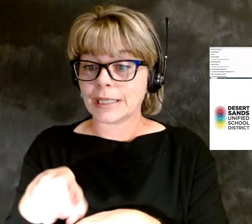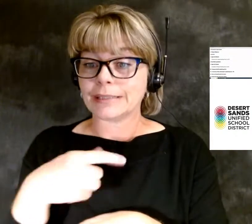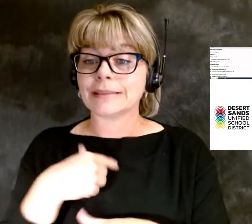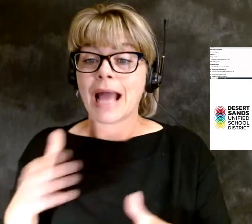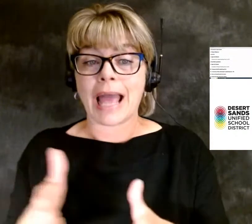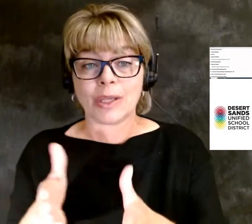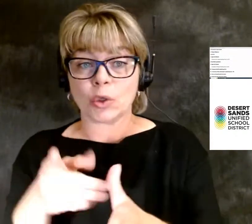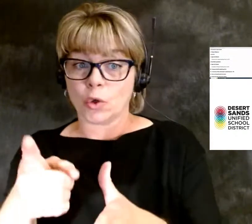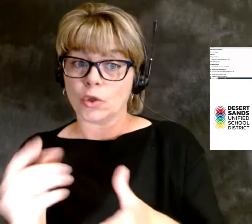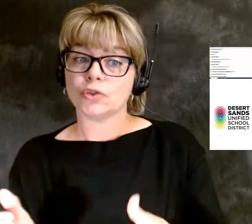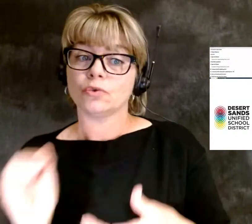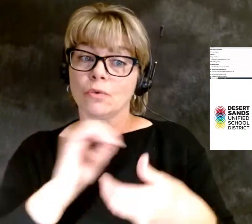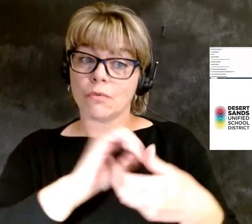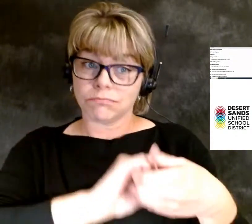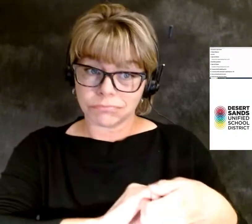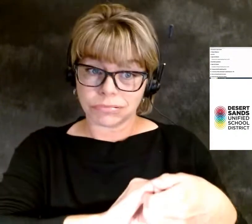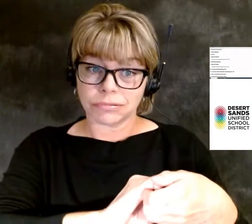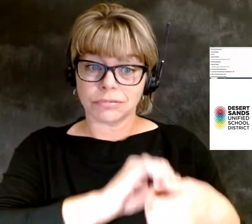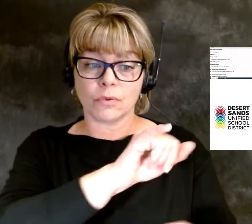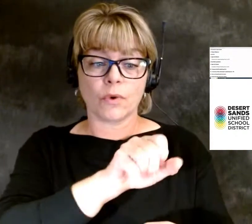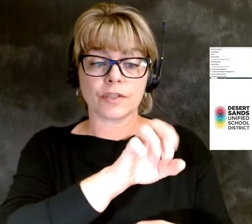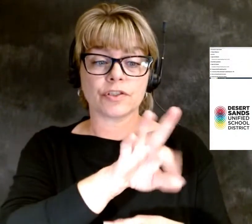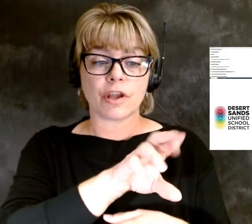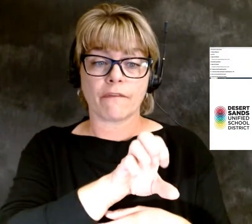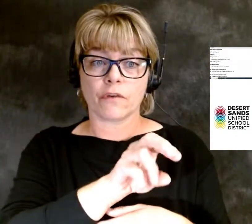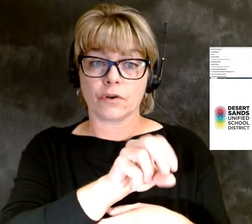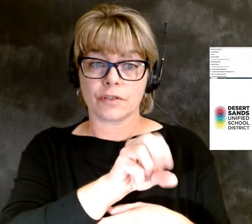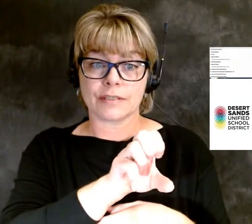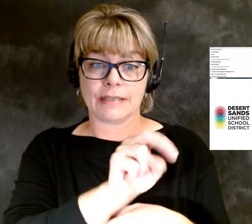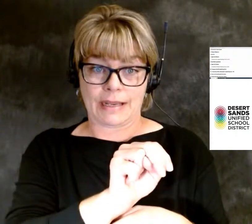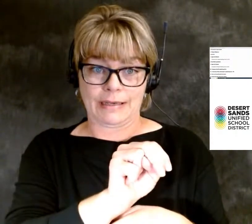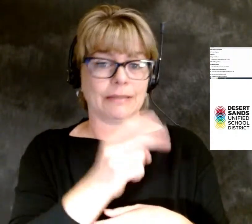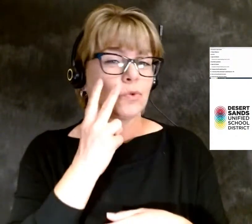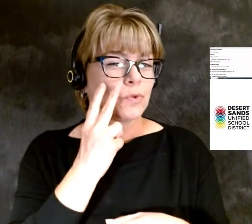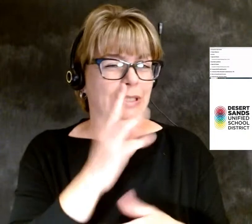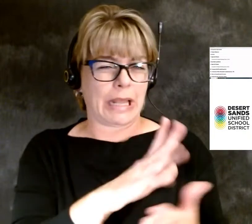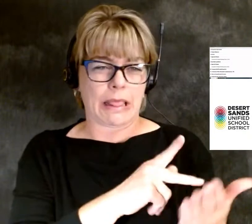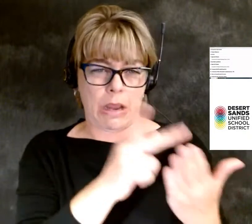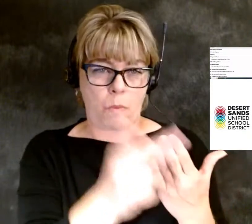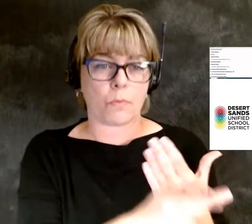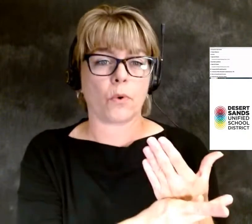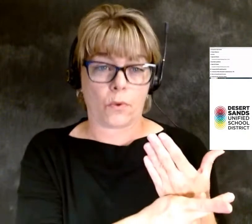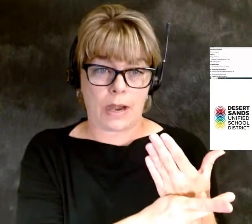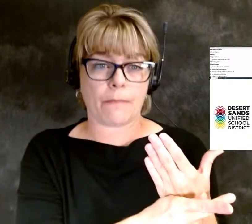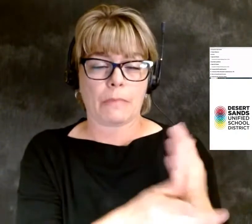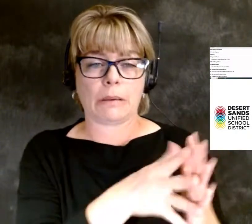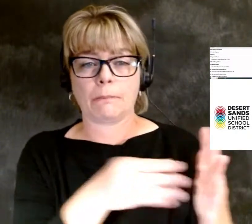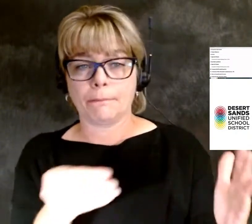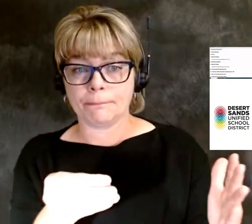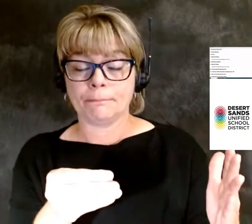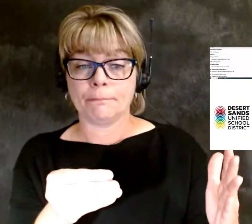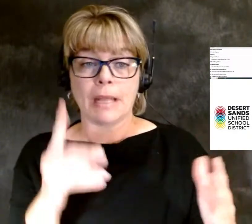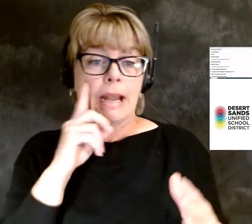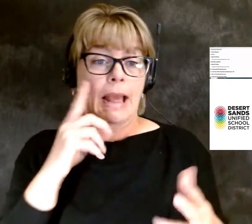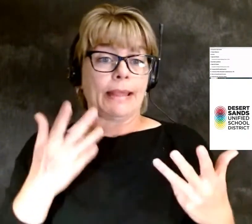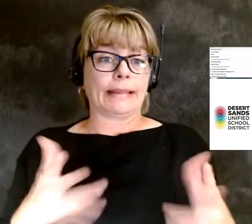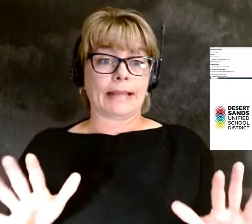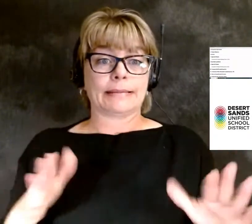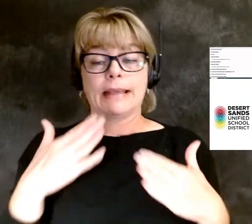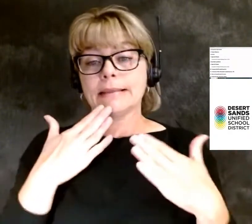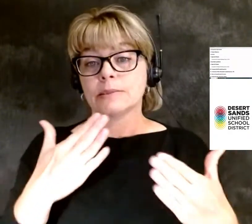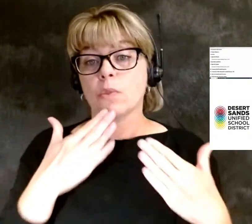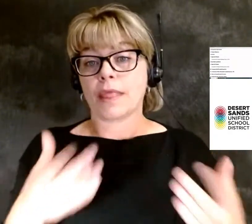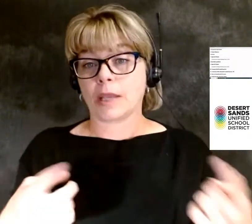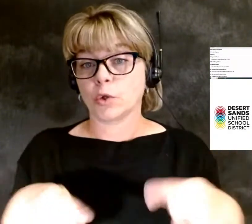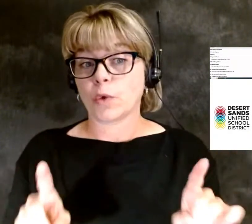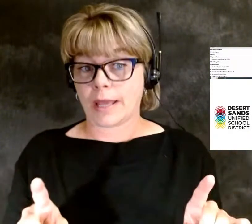School and find out what they're doing with their Joven Noble program. And I think that's it. So thank you, guys.